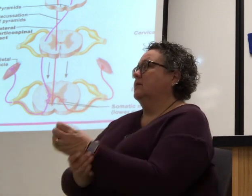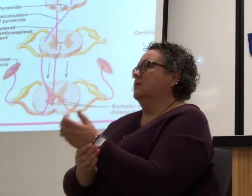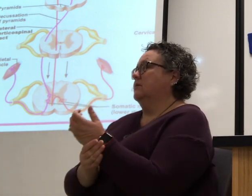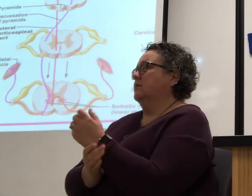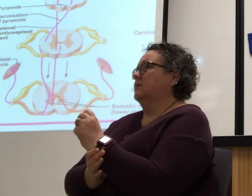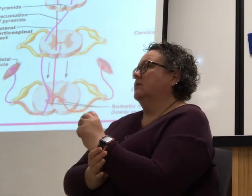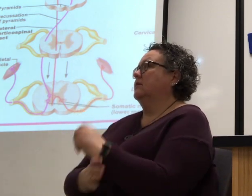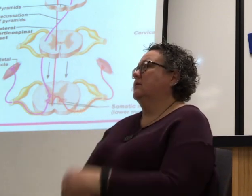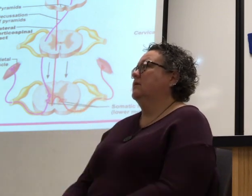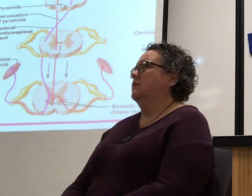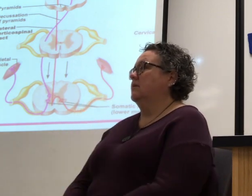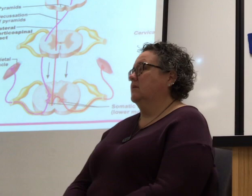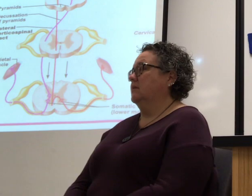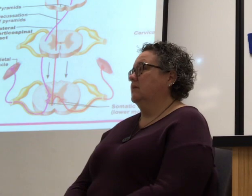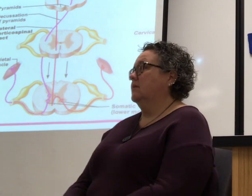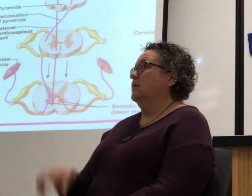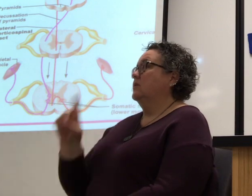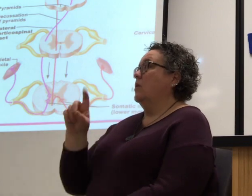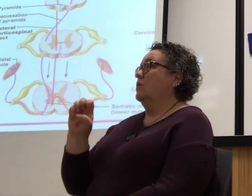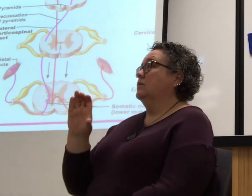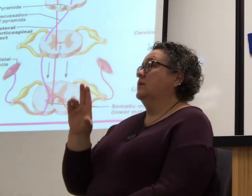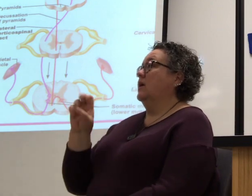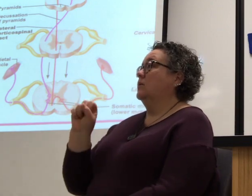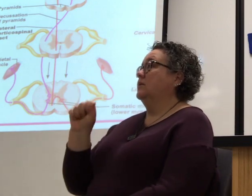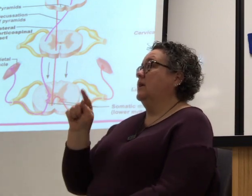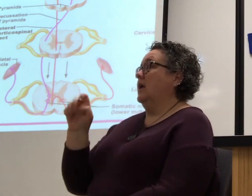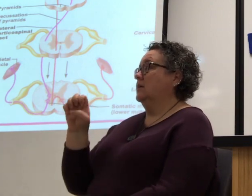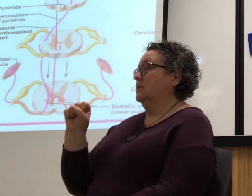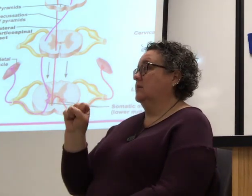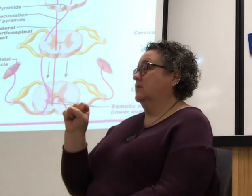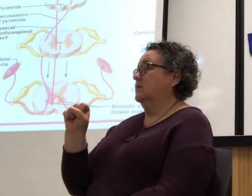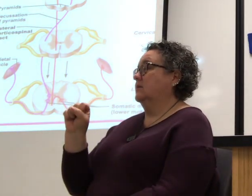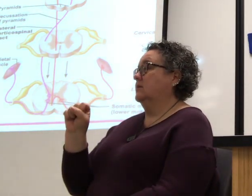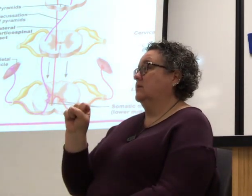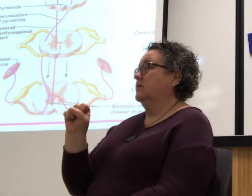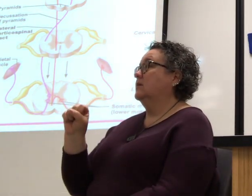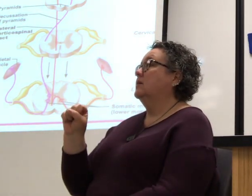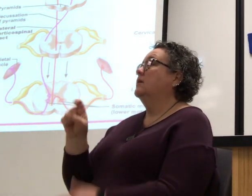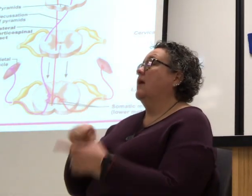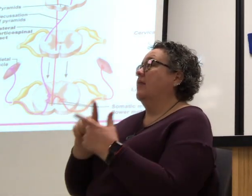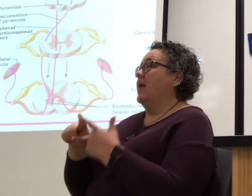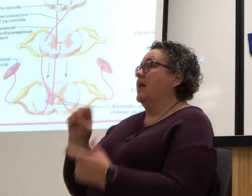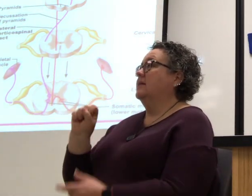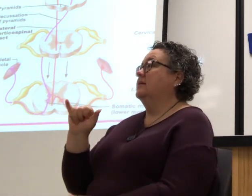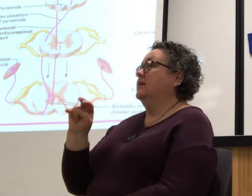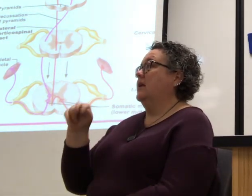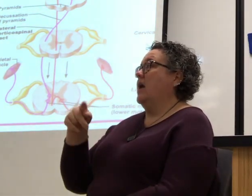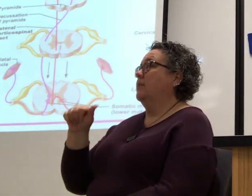Decussates, crosses over, then synapses.